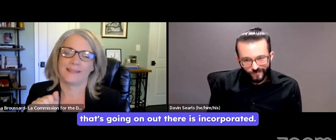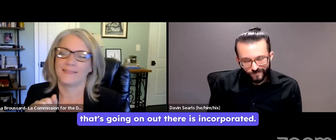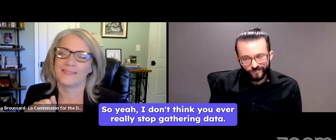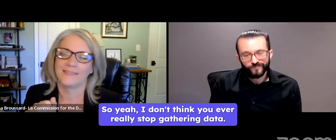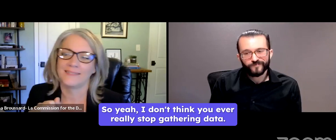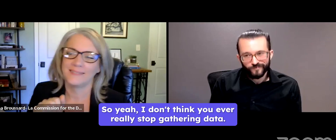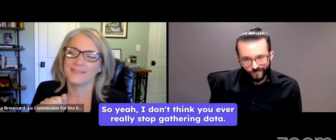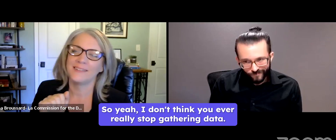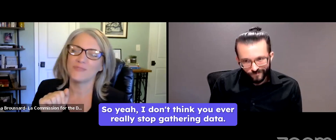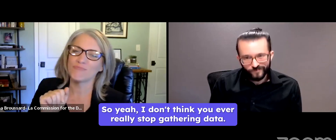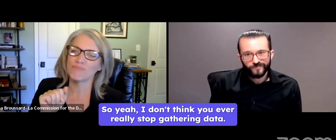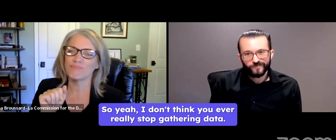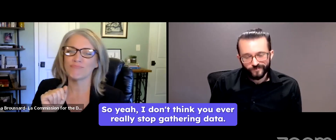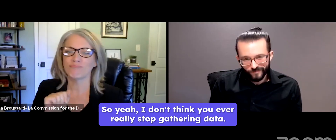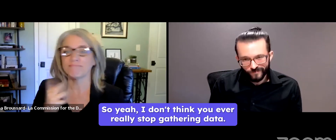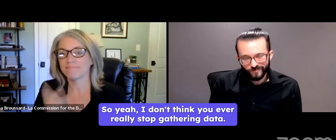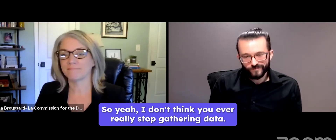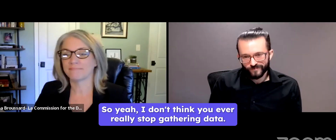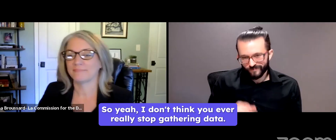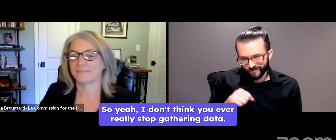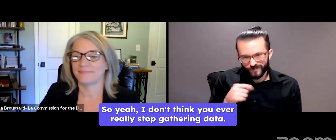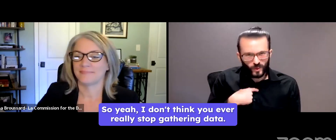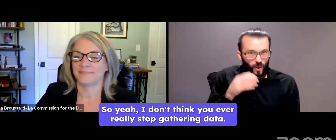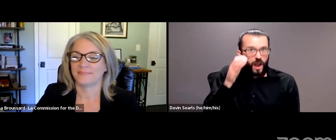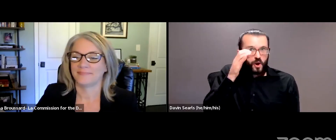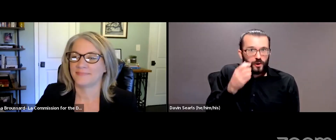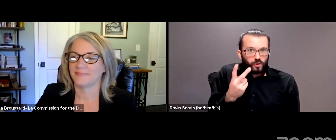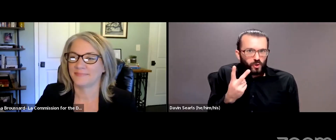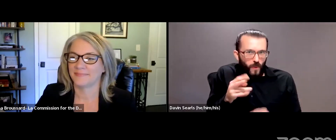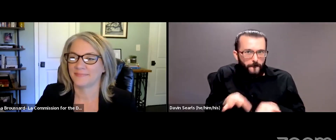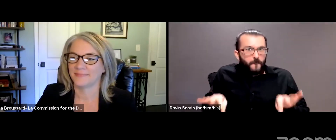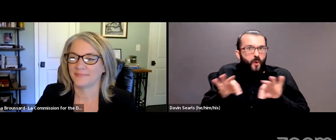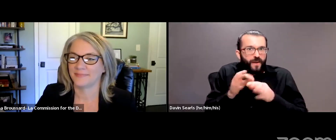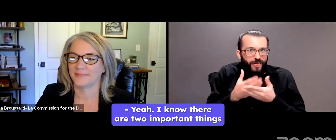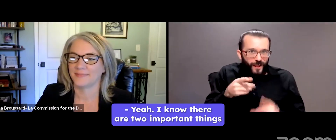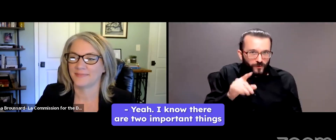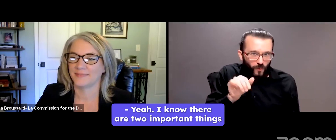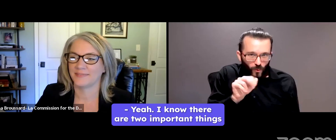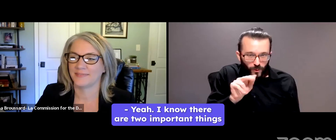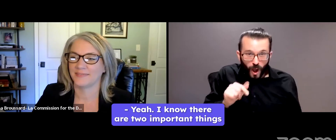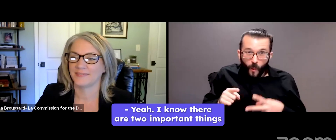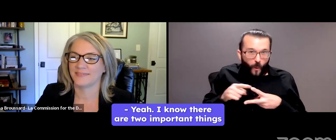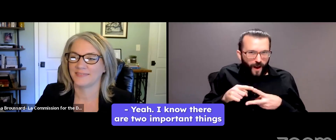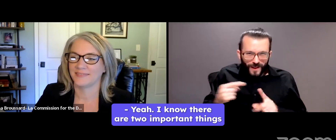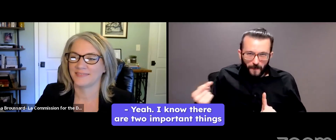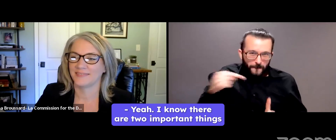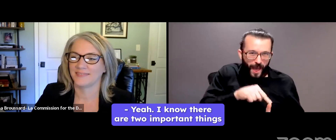incorporated. So yeah, I don't think you ever really stop gathering data. Yeah, I know there are two